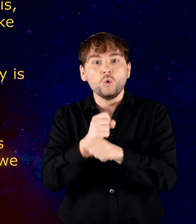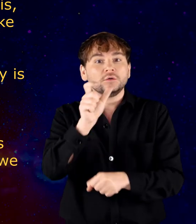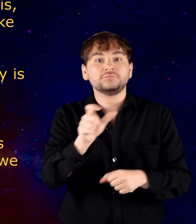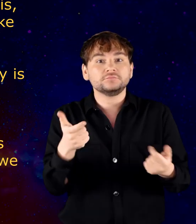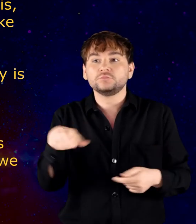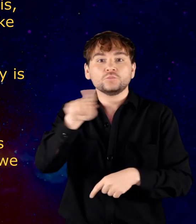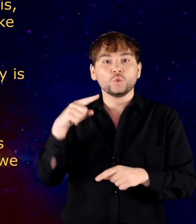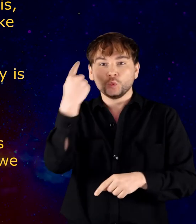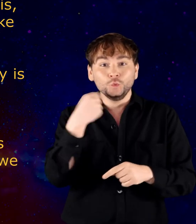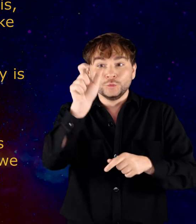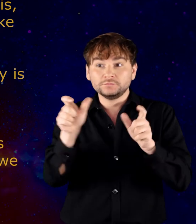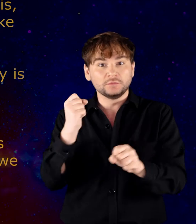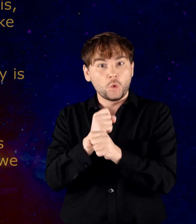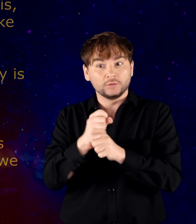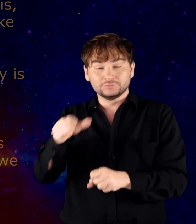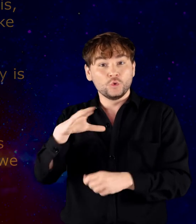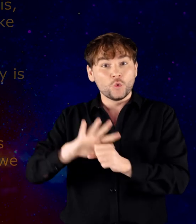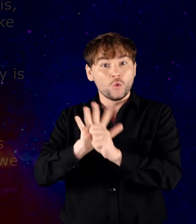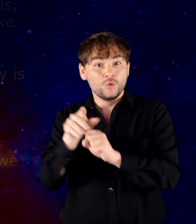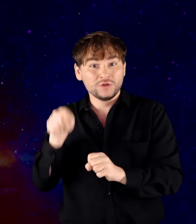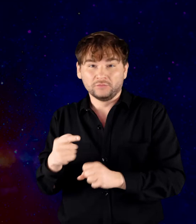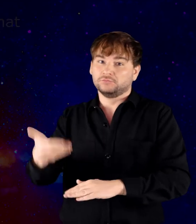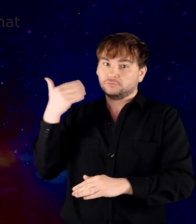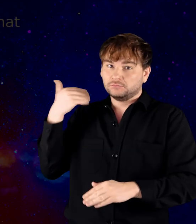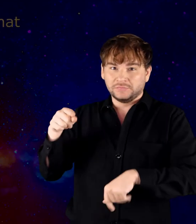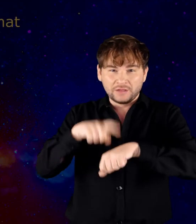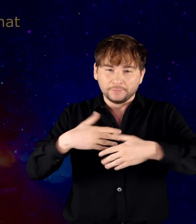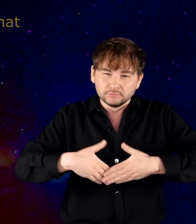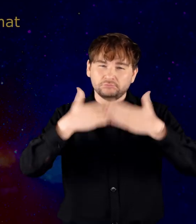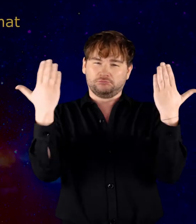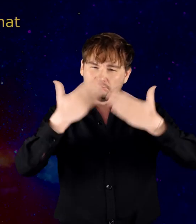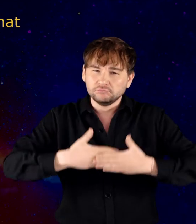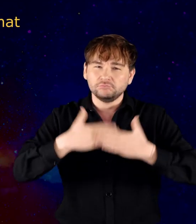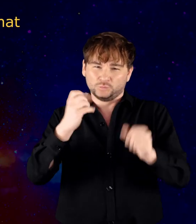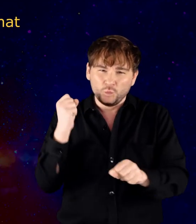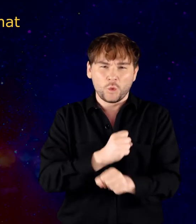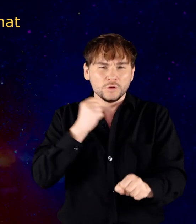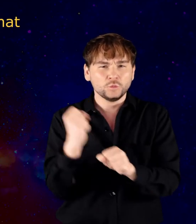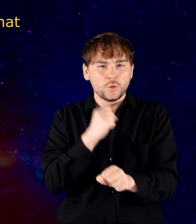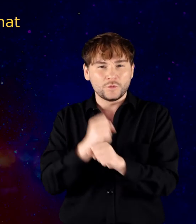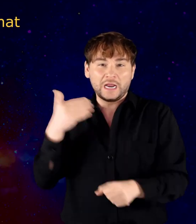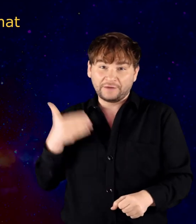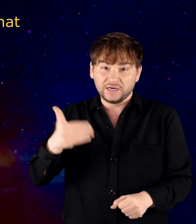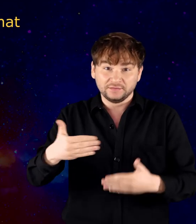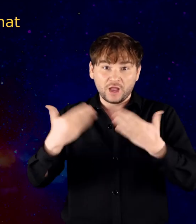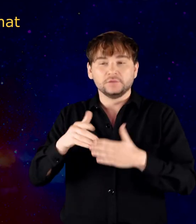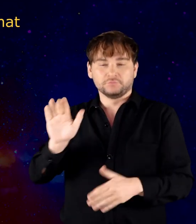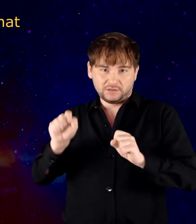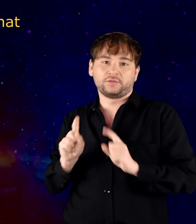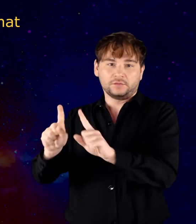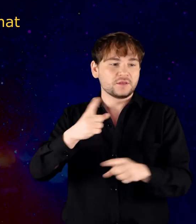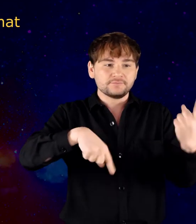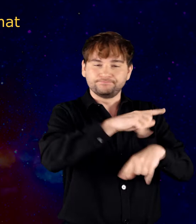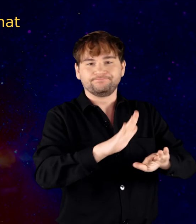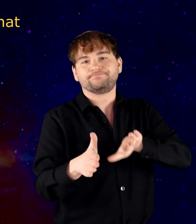on corona. We simply worked all day, every day. Thank you for that, Professor. Thank you for that. Professor